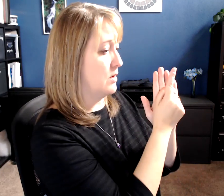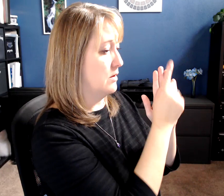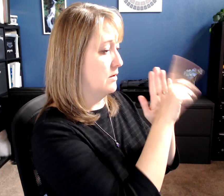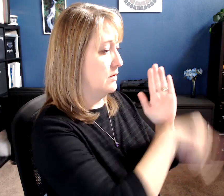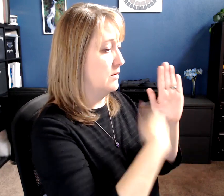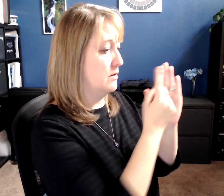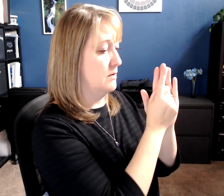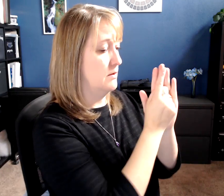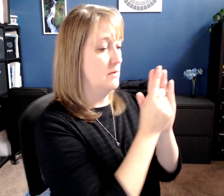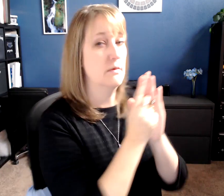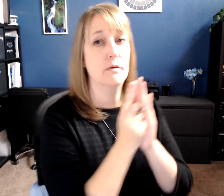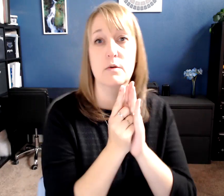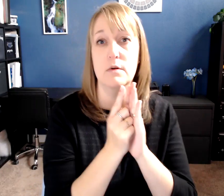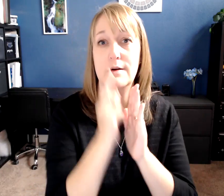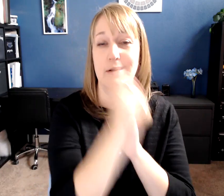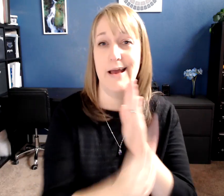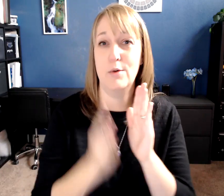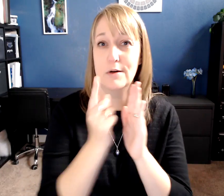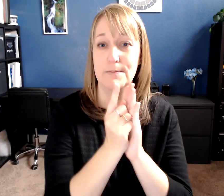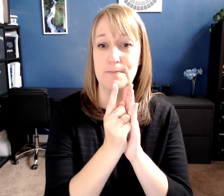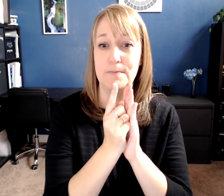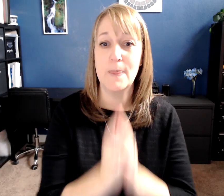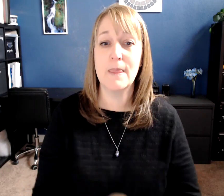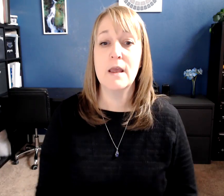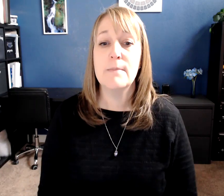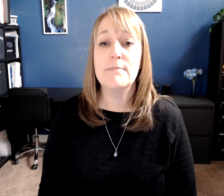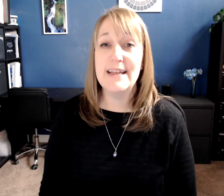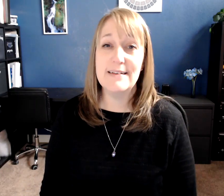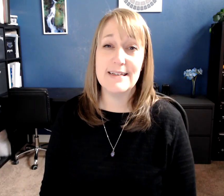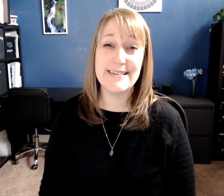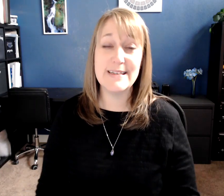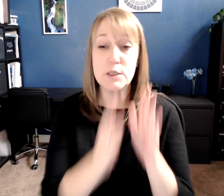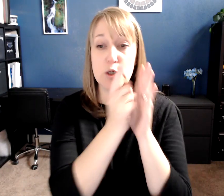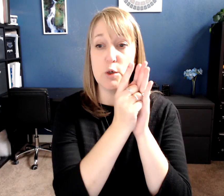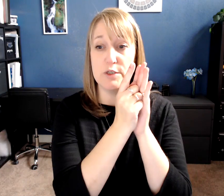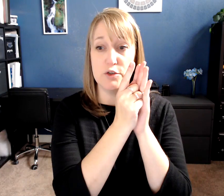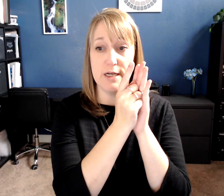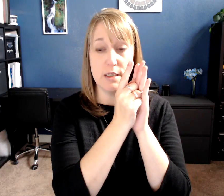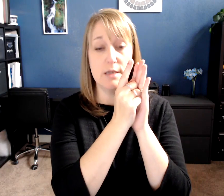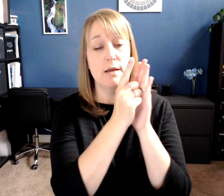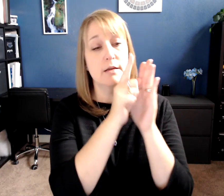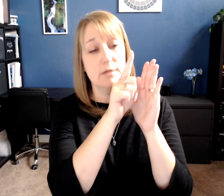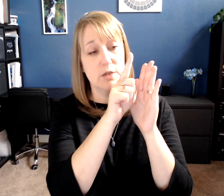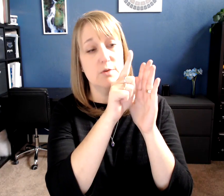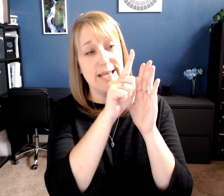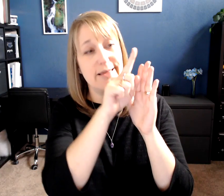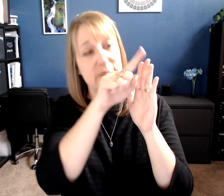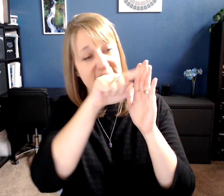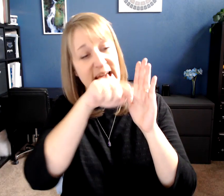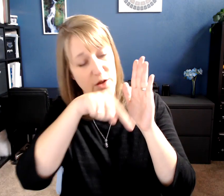Hour or hour. Minute is similar, only you're not going to, take that minute hand all the